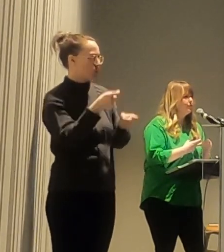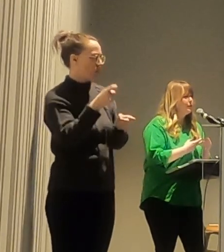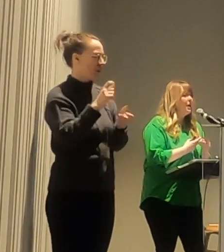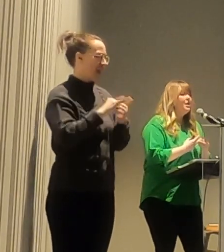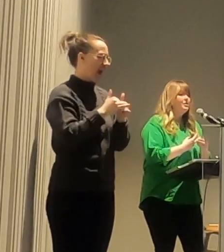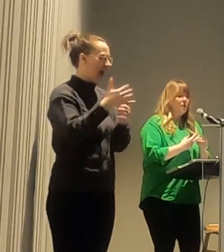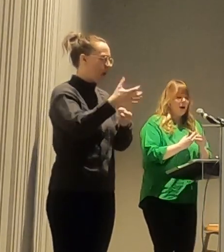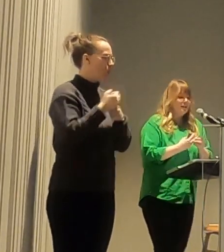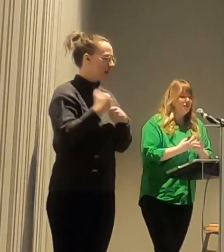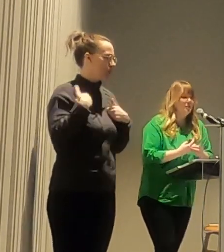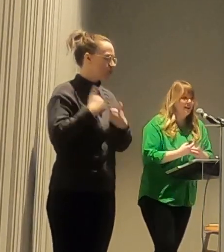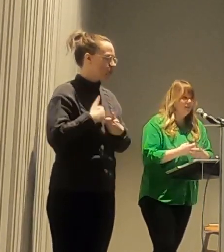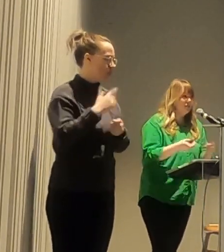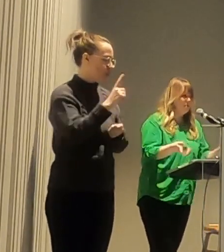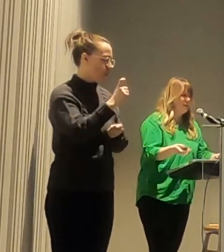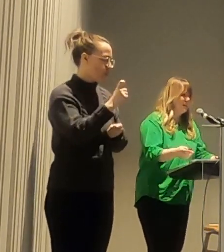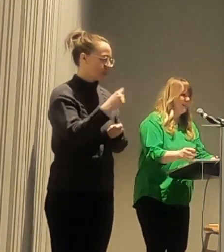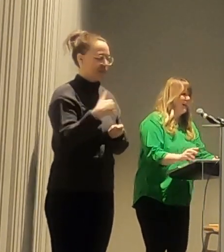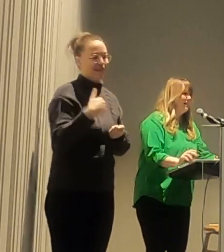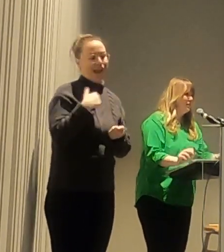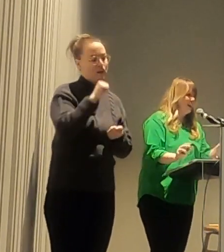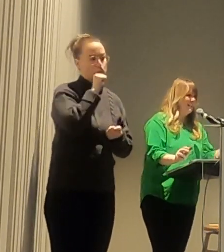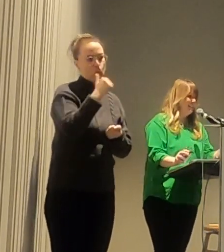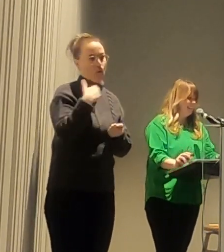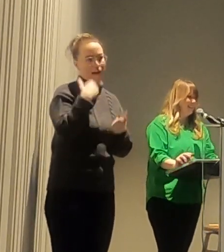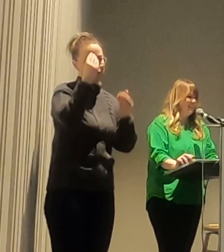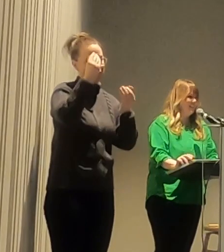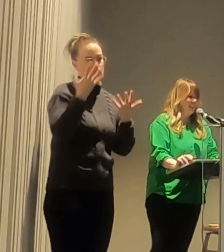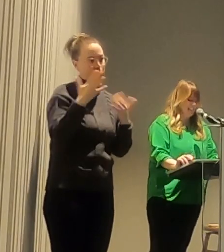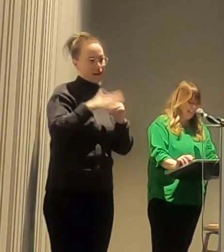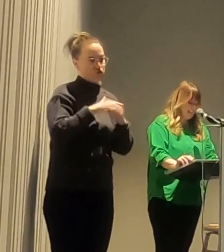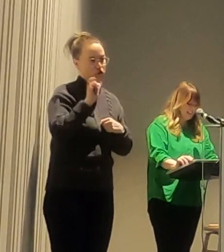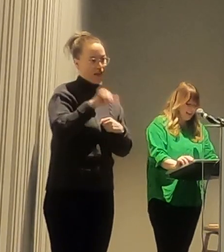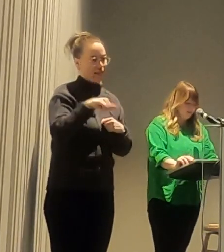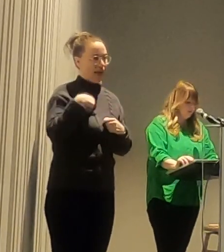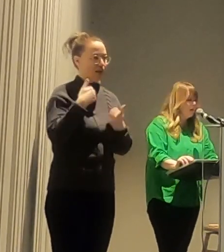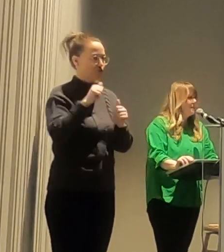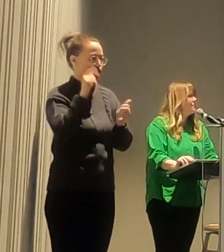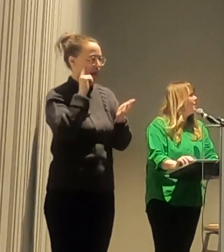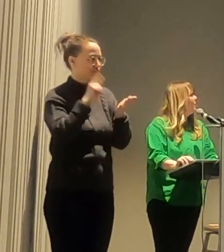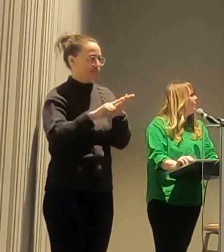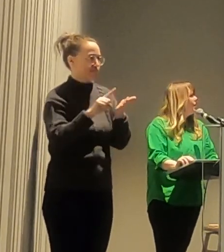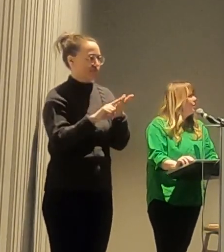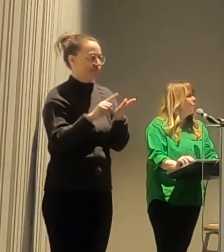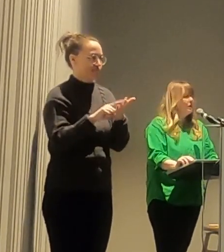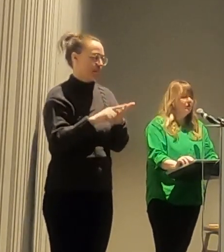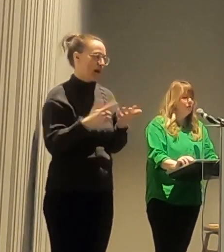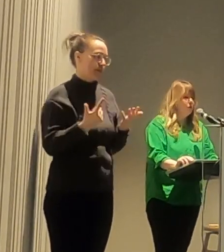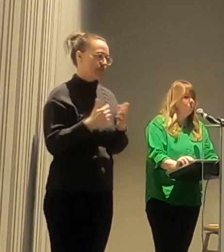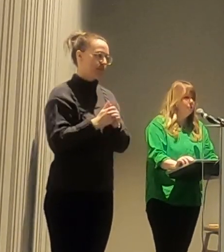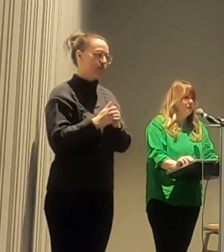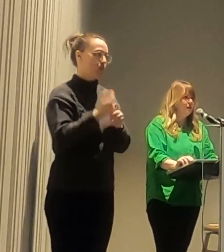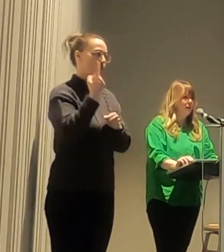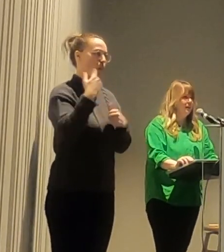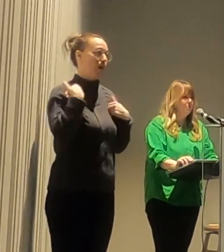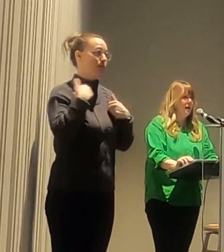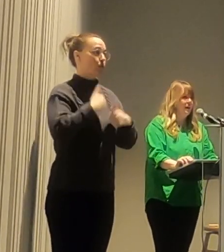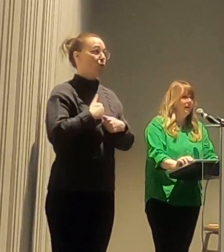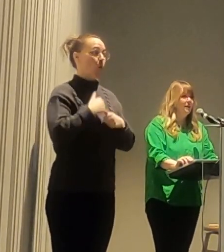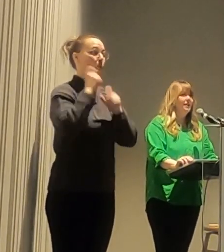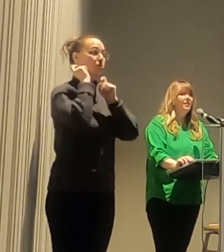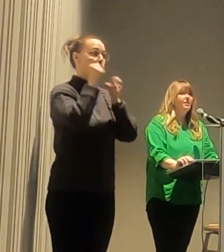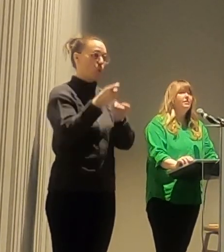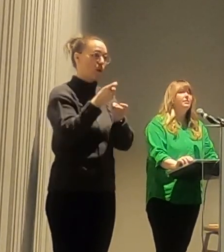them. So I don't have information on that. I tried to look into this. One of the robes was